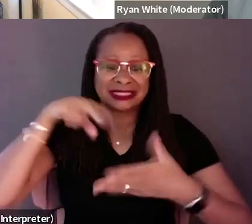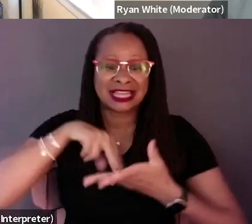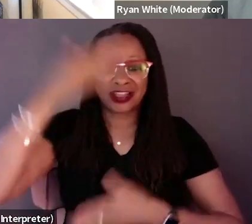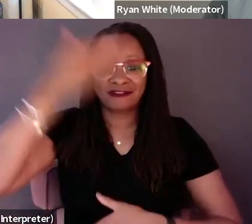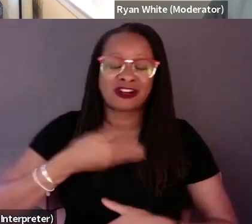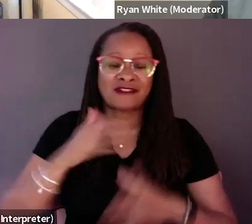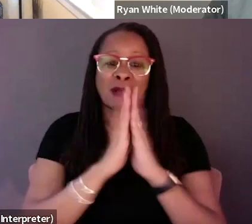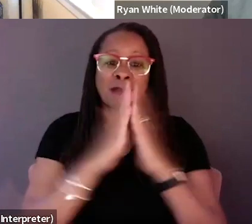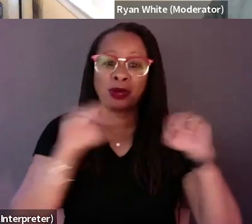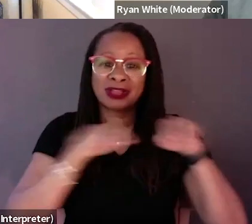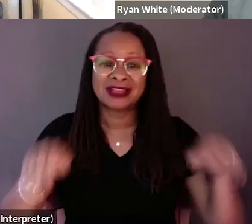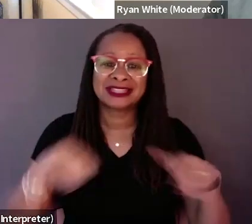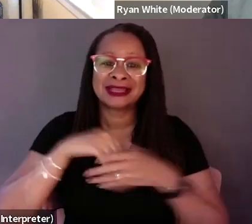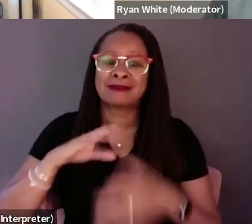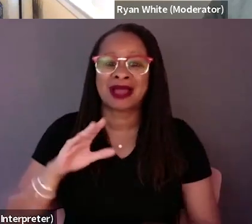the study of my home.